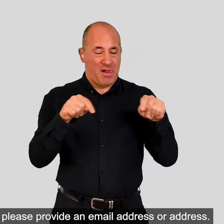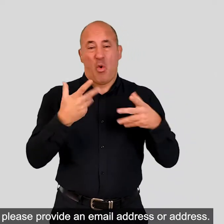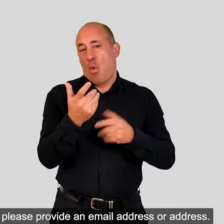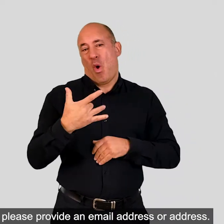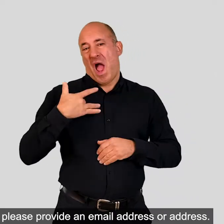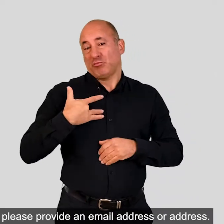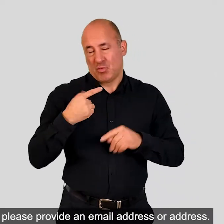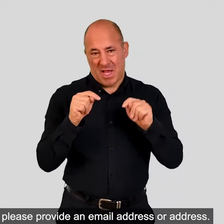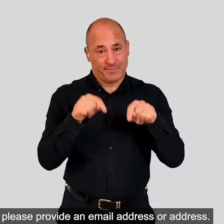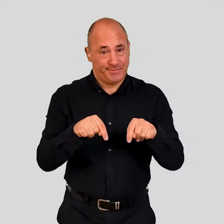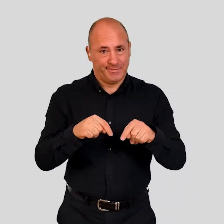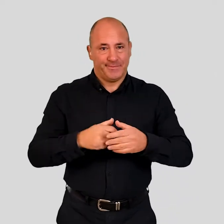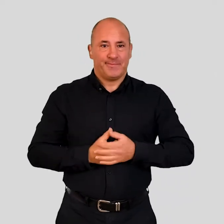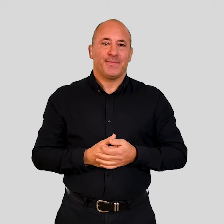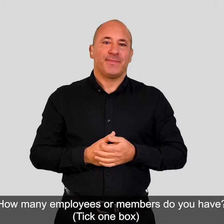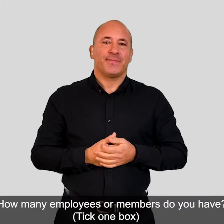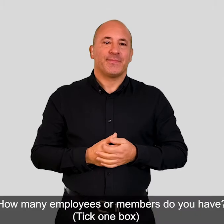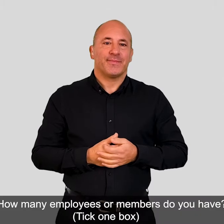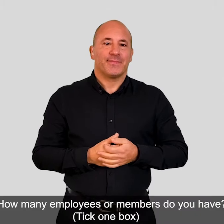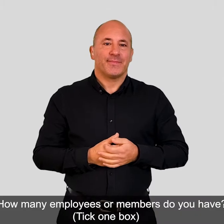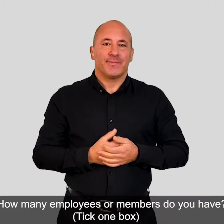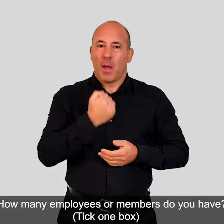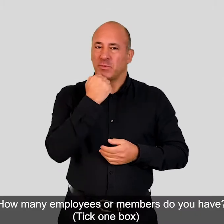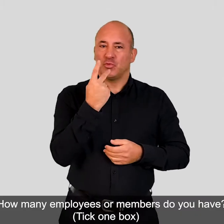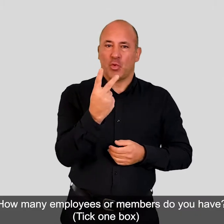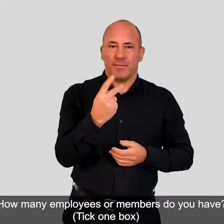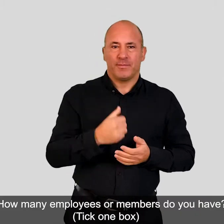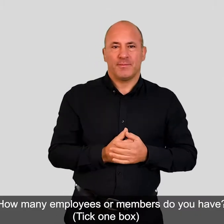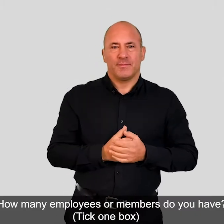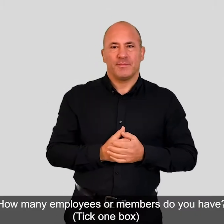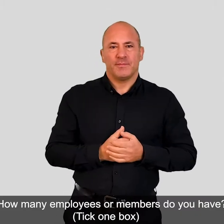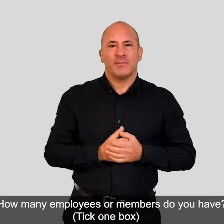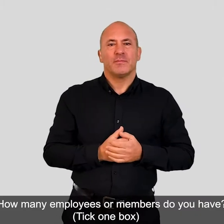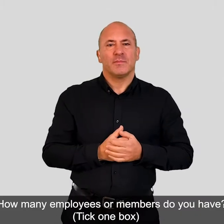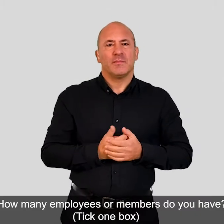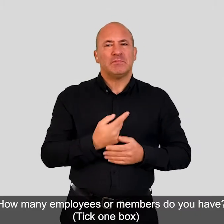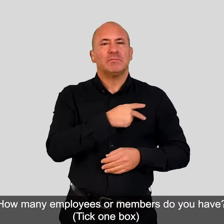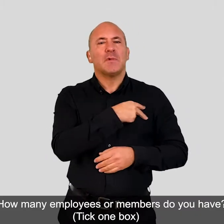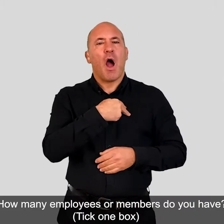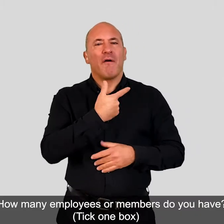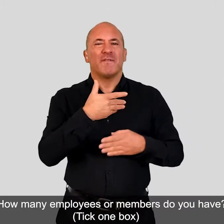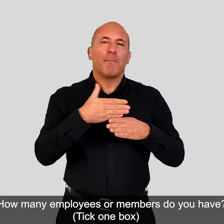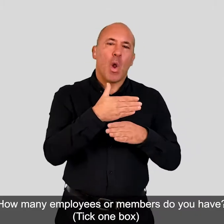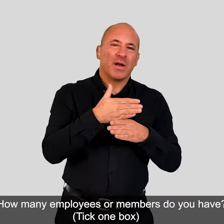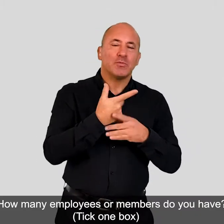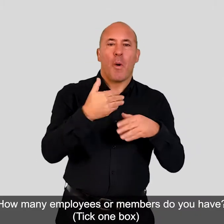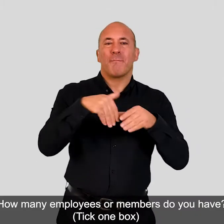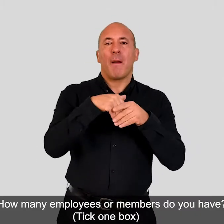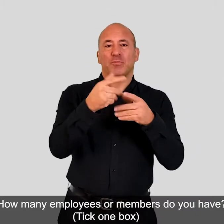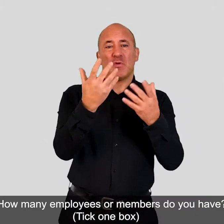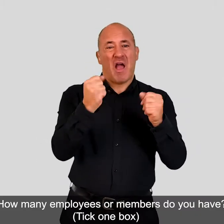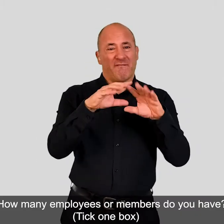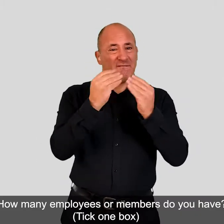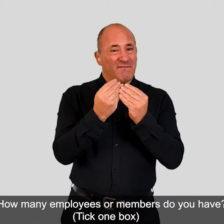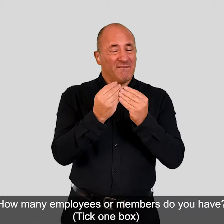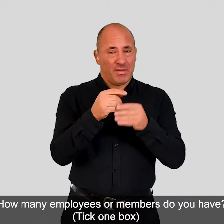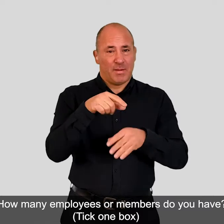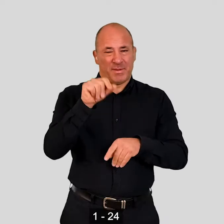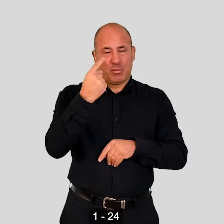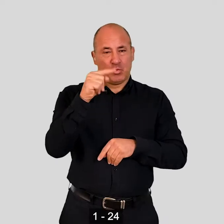or address. 2. How many employees or members do you have? Tick one box. 1